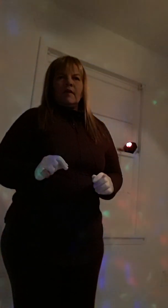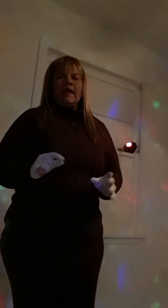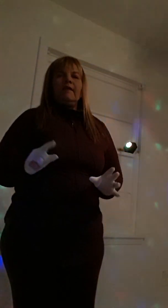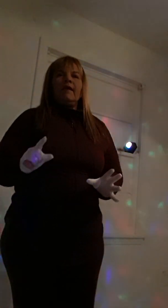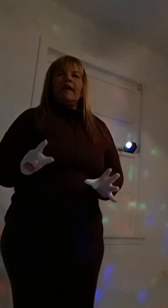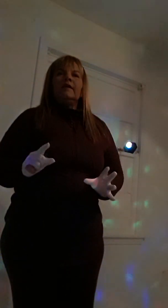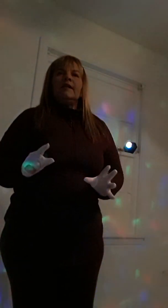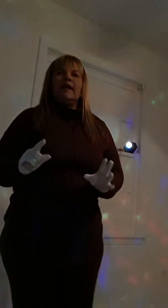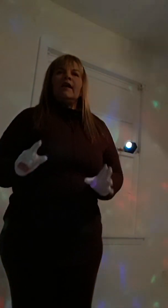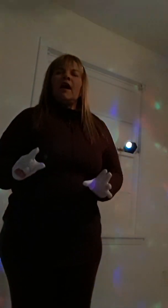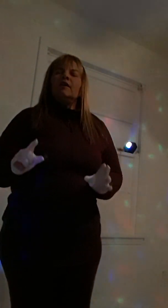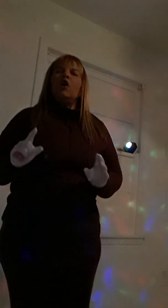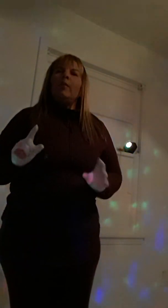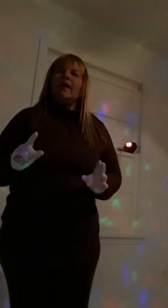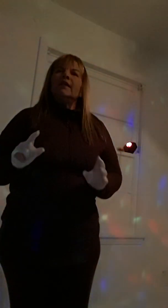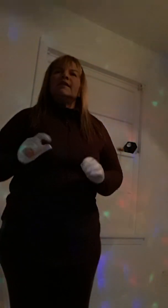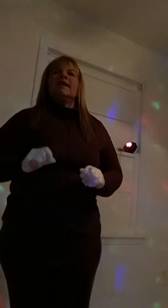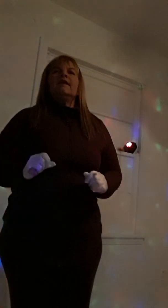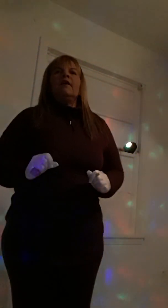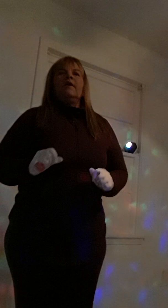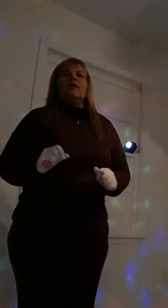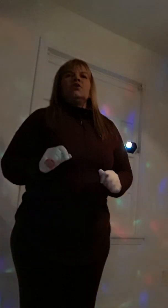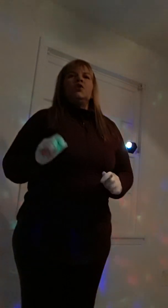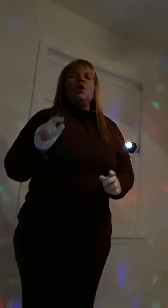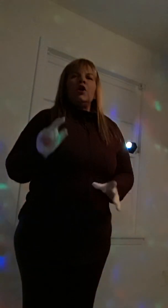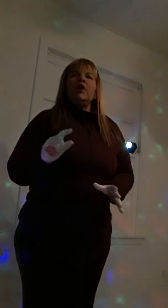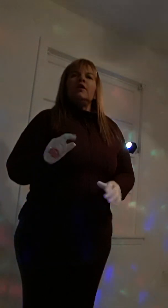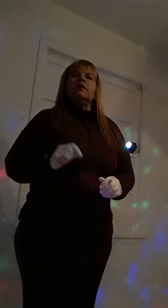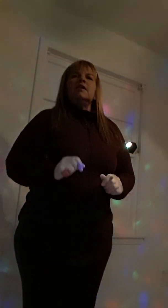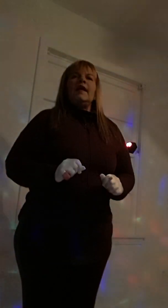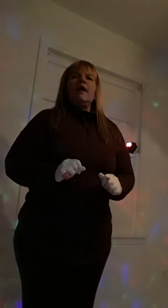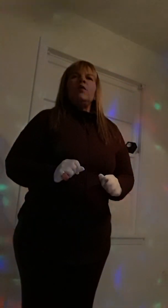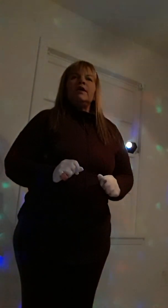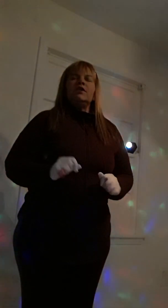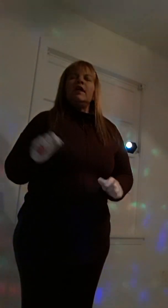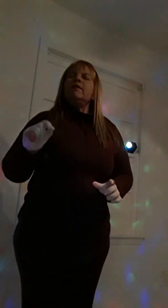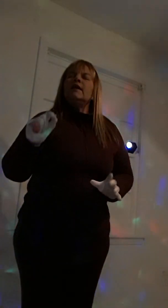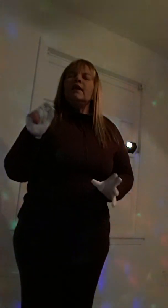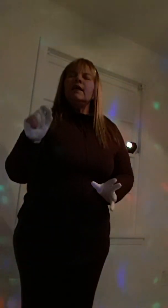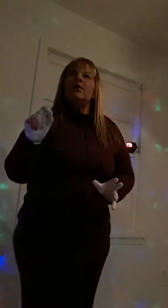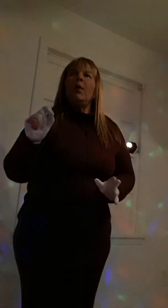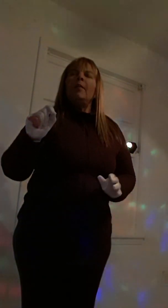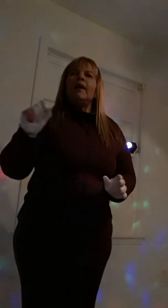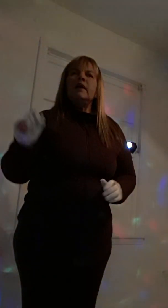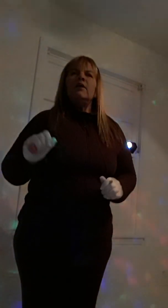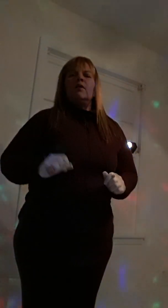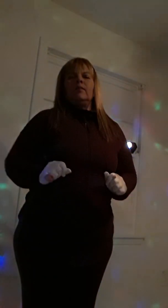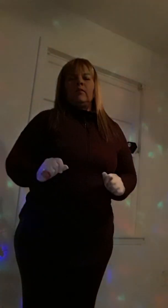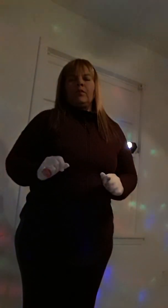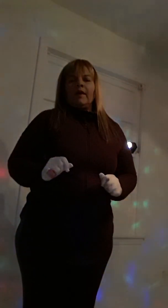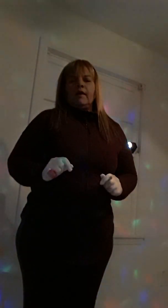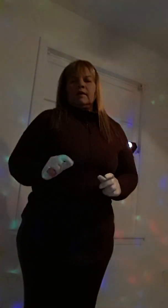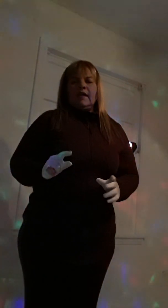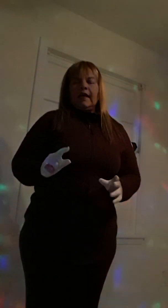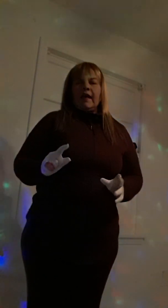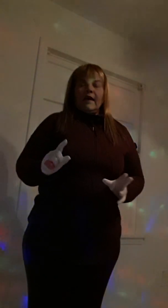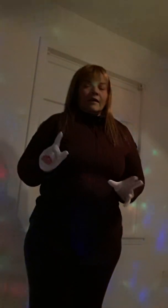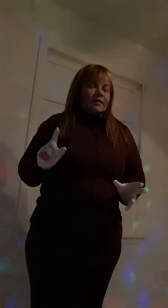They think they cannot commit to learn the language even little by little. De que no